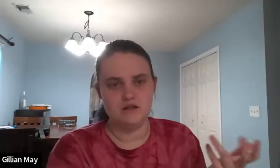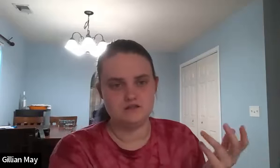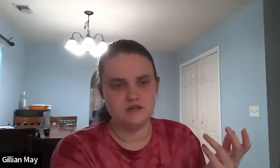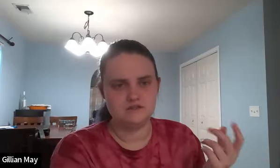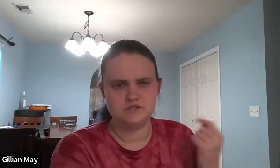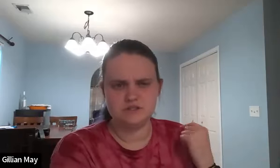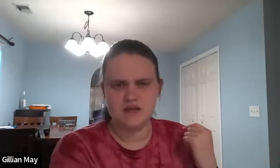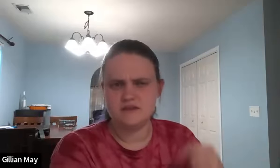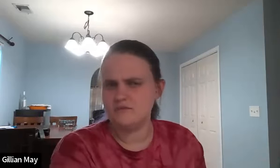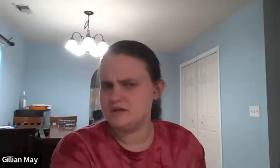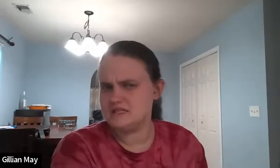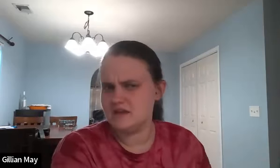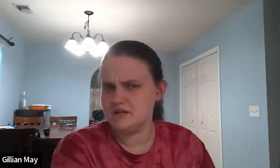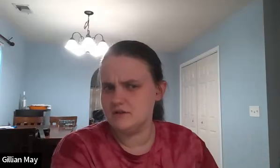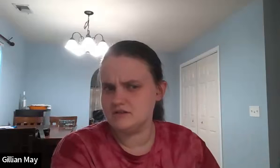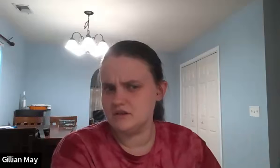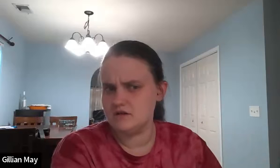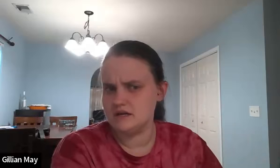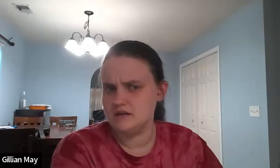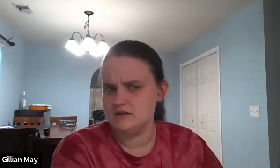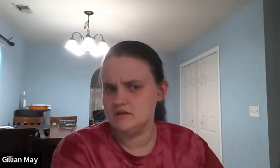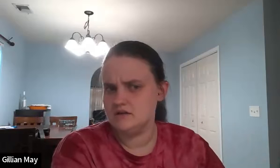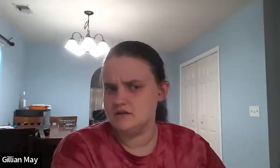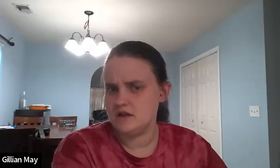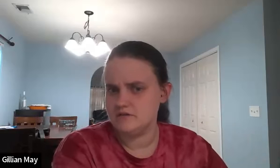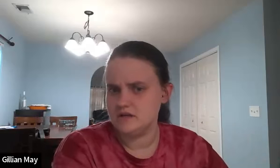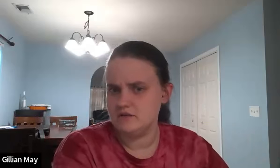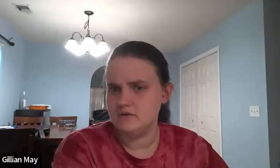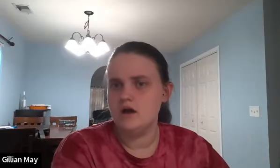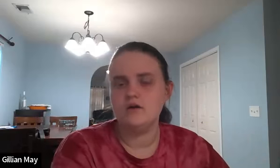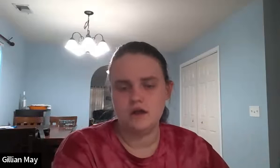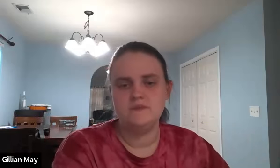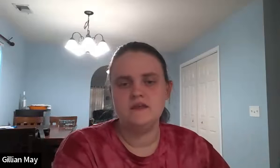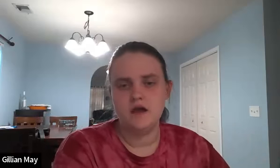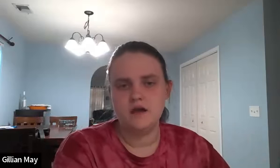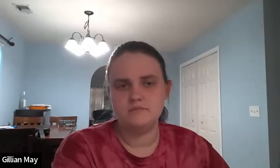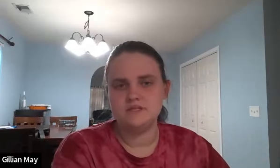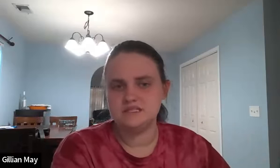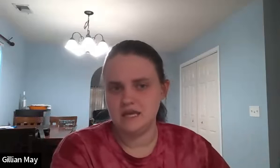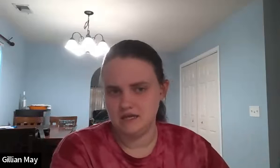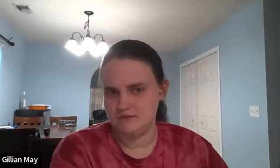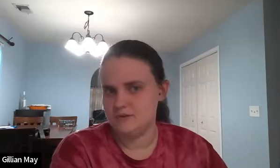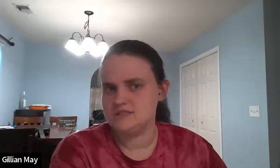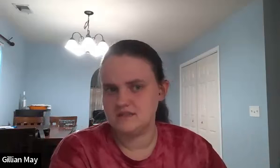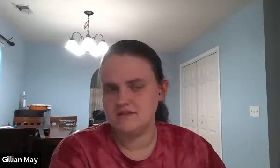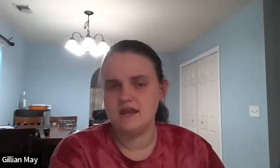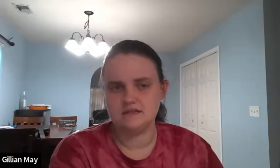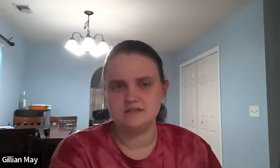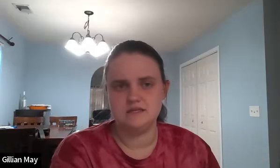color signs, which I think, have we sent that video out to y'all already? The color video? Okay. Miss Katie, if we will send that in the next